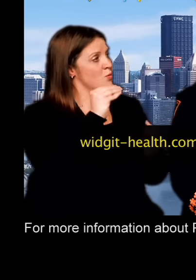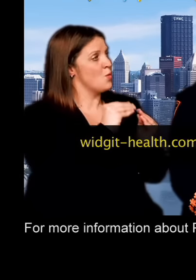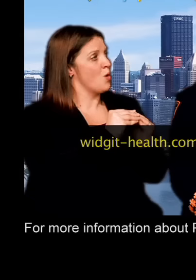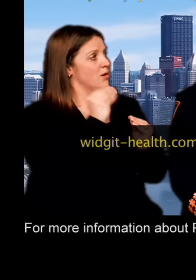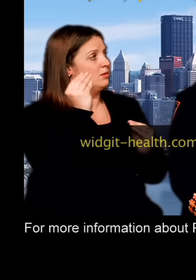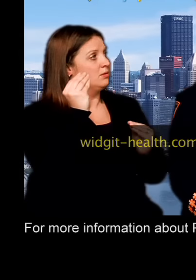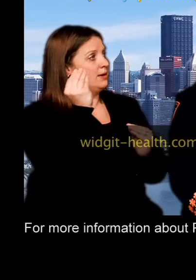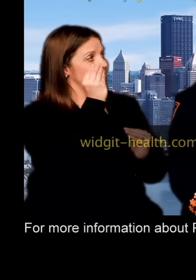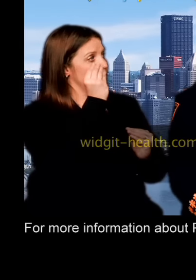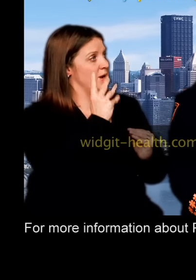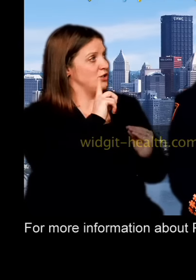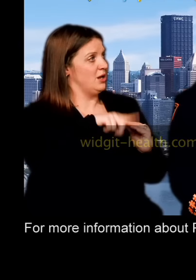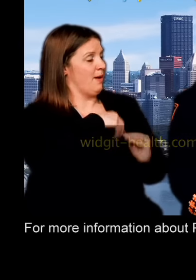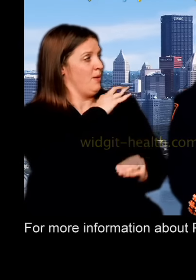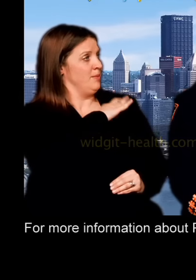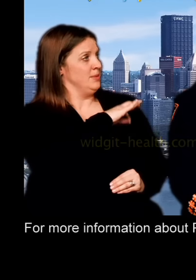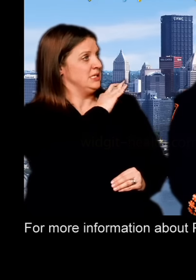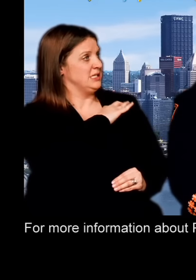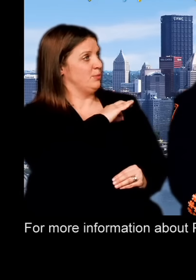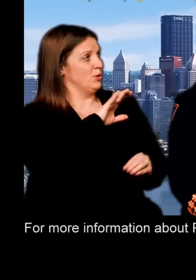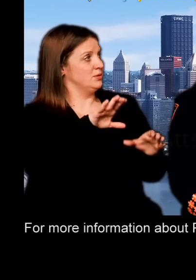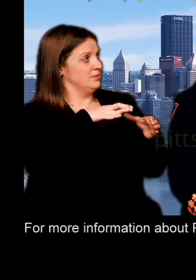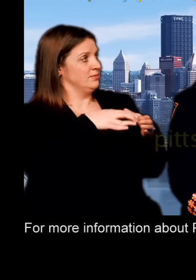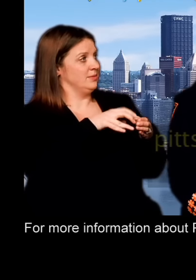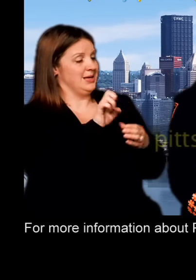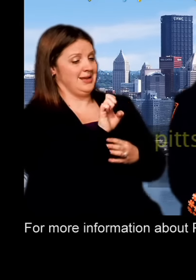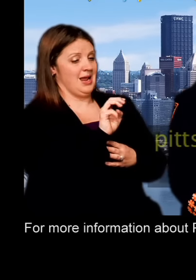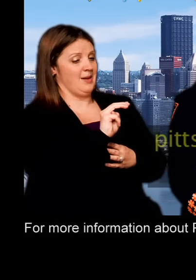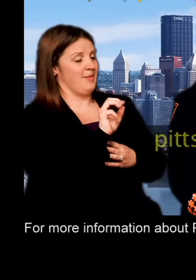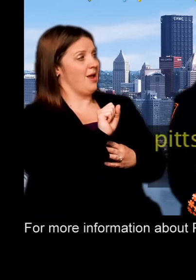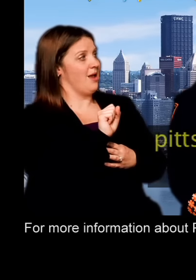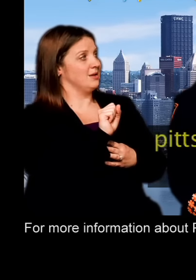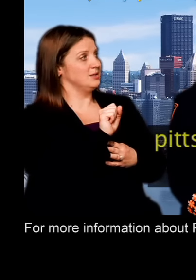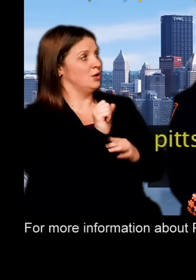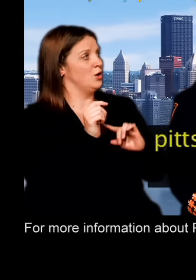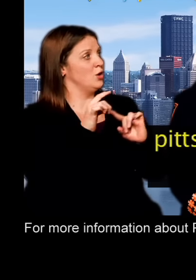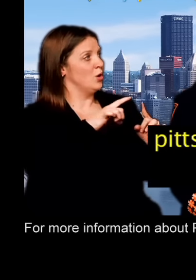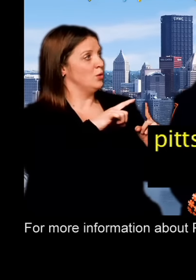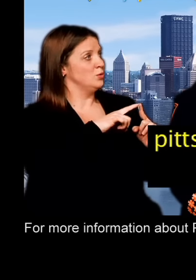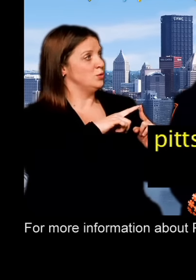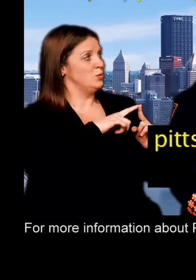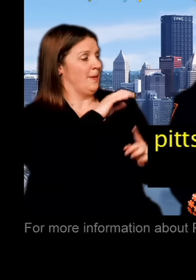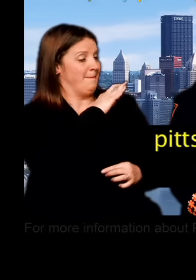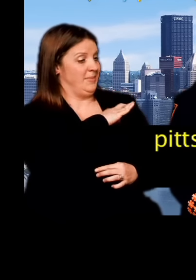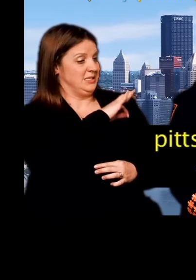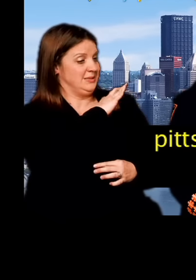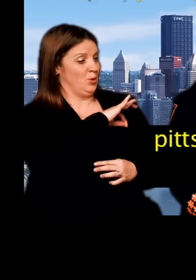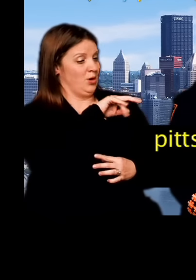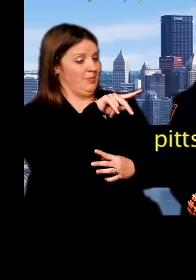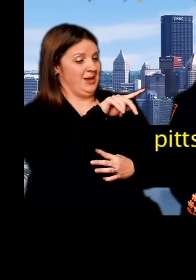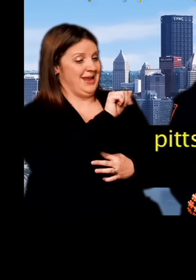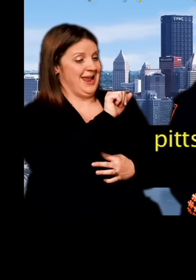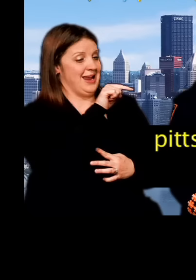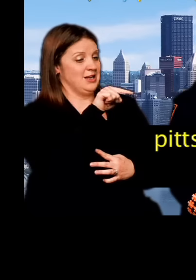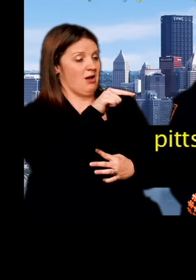For more information about Pittsburgh Bureau of Emergency Medical Services, you may go to